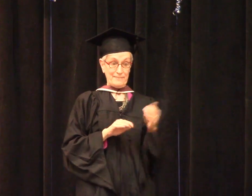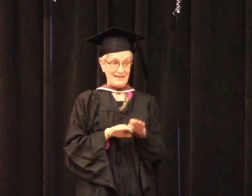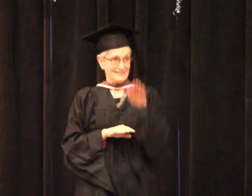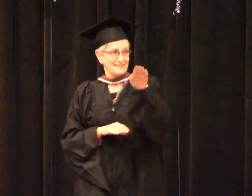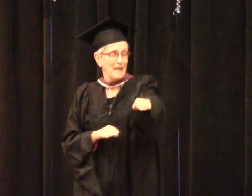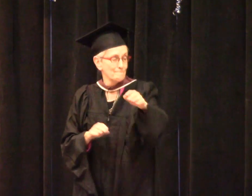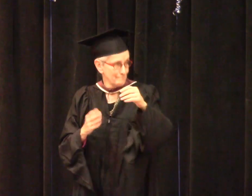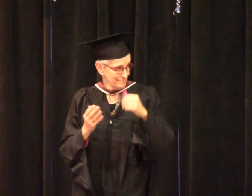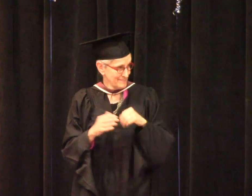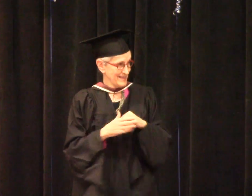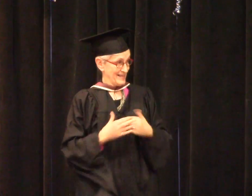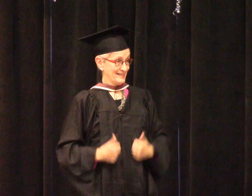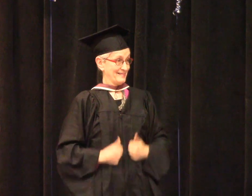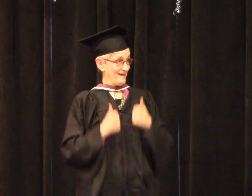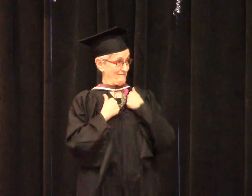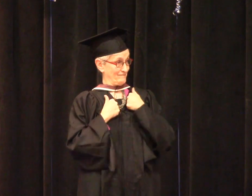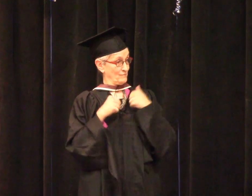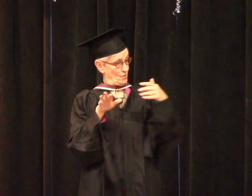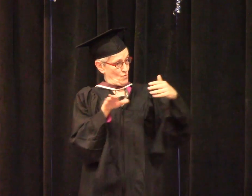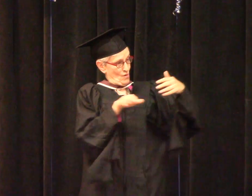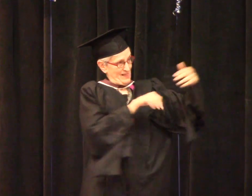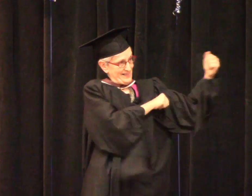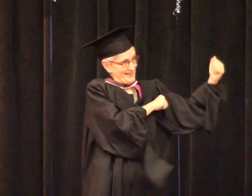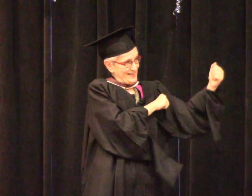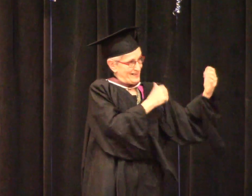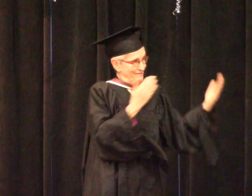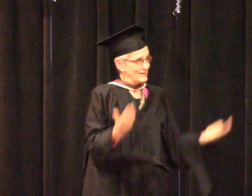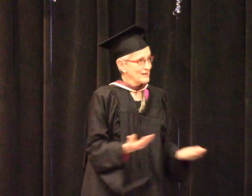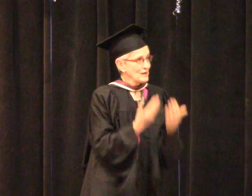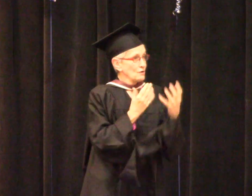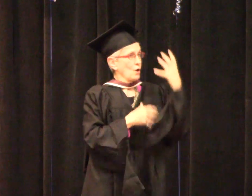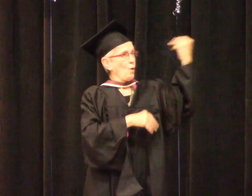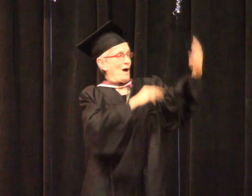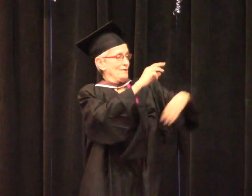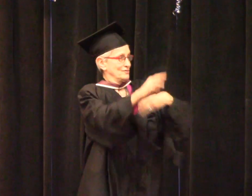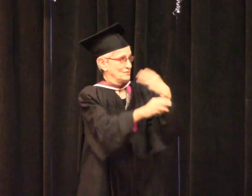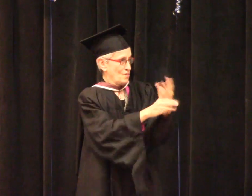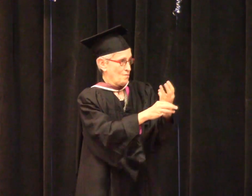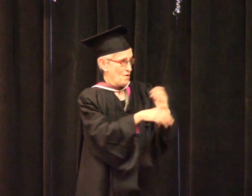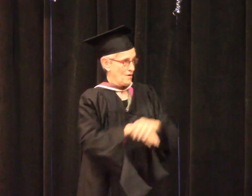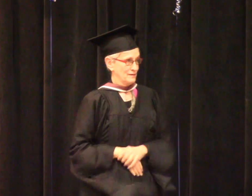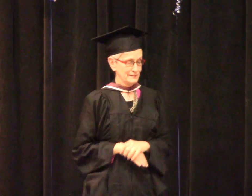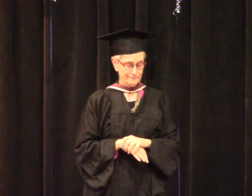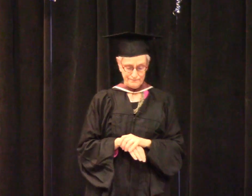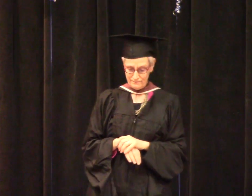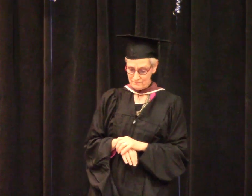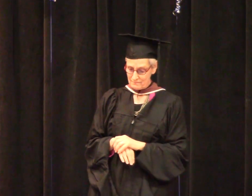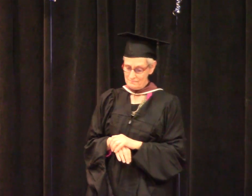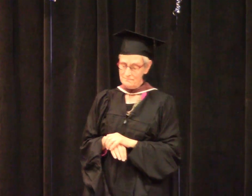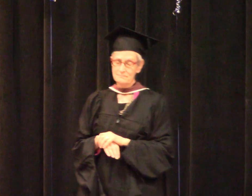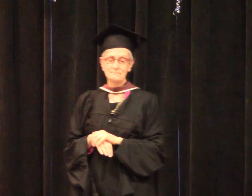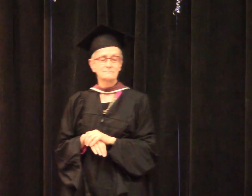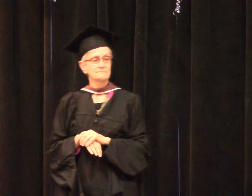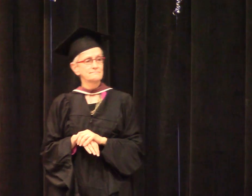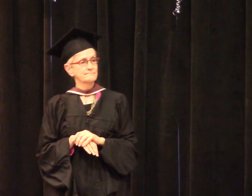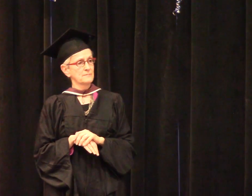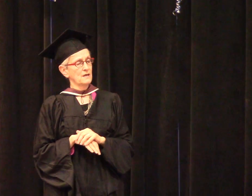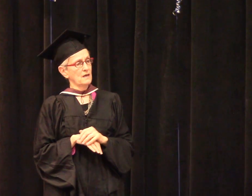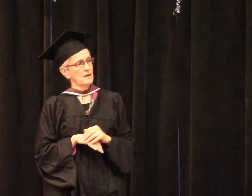today. That's your next big step. Once you leave here and you're off in the world, you're starting your